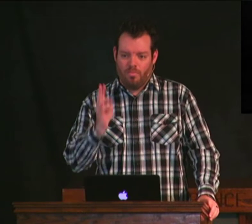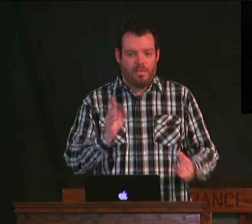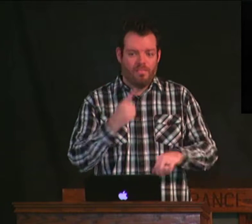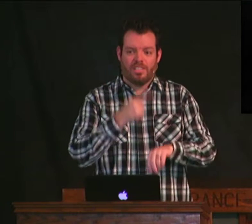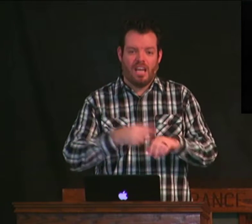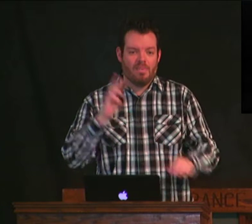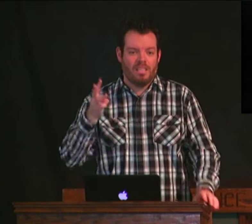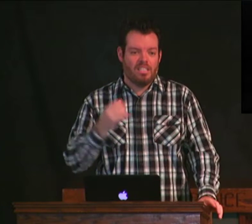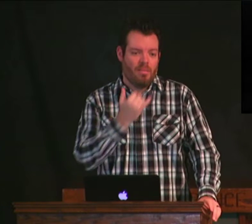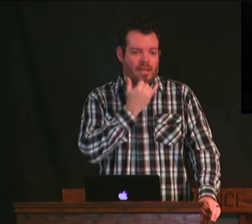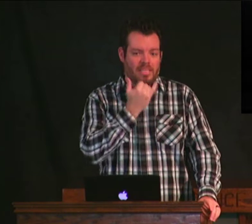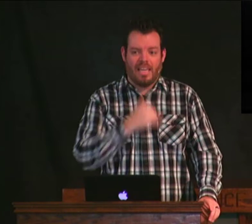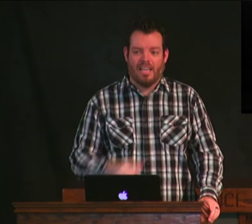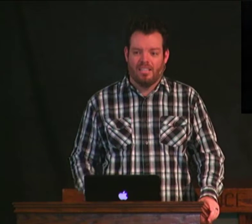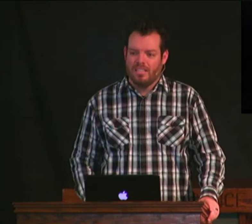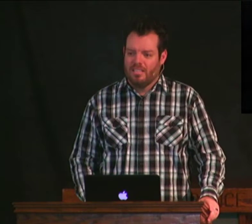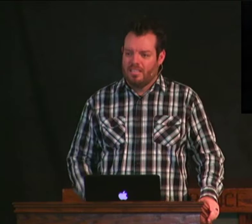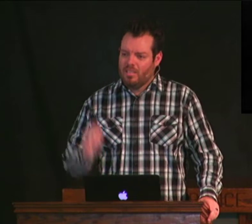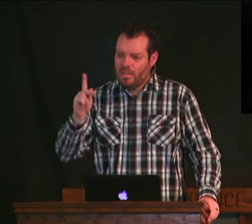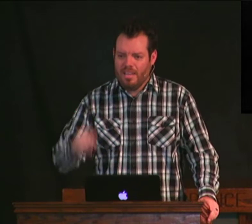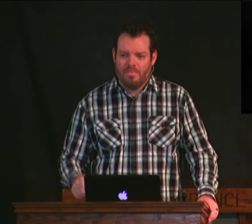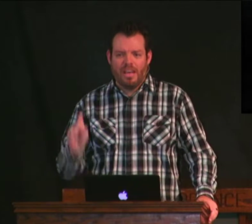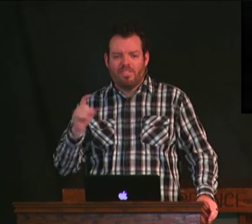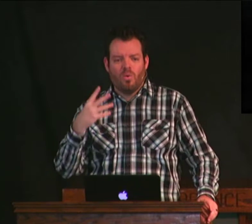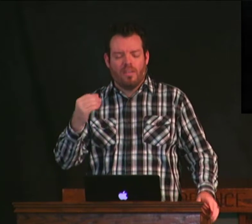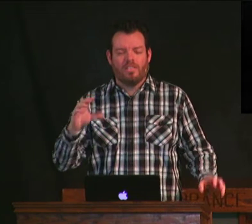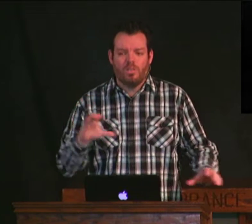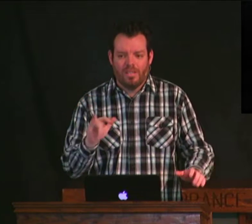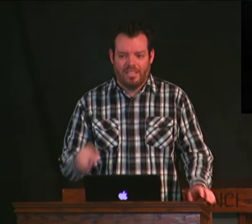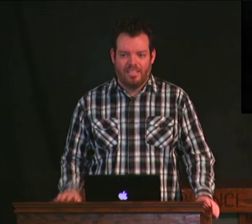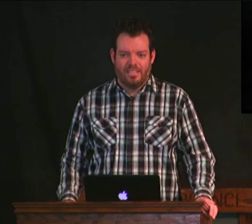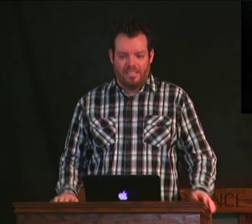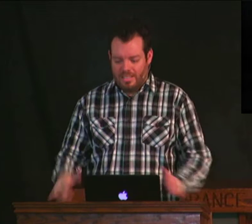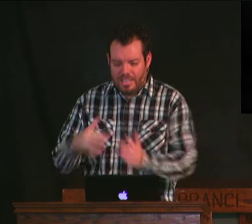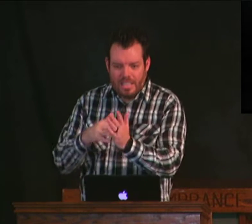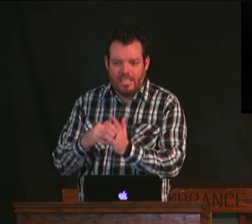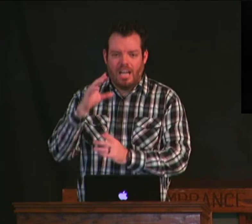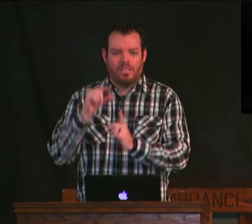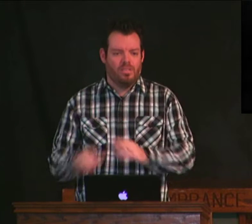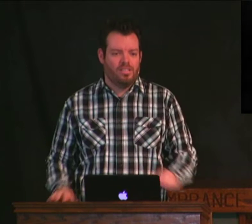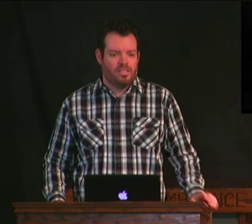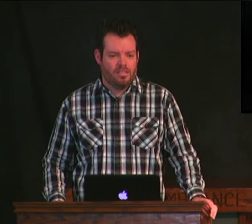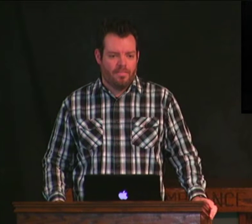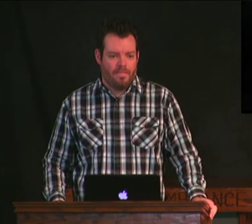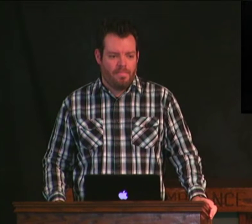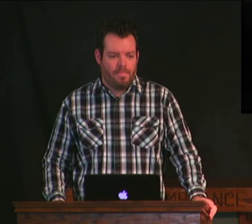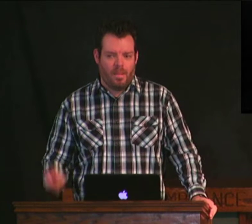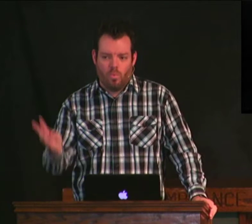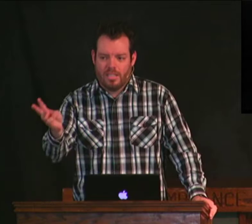Maybe the first time you witness, you might make a mistake. That's okay, but you have to go out and do it. Study God's words and witness